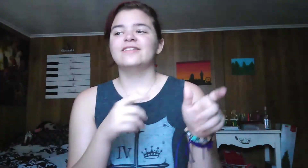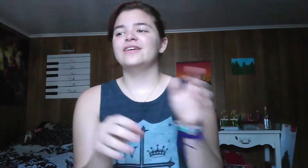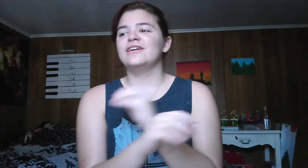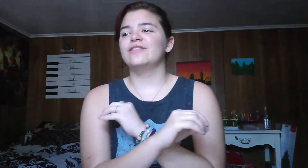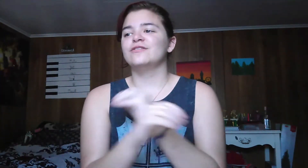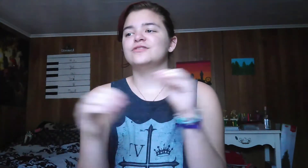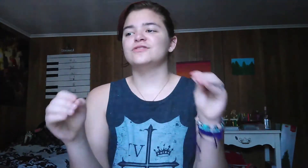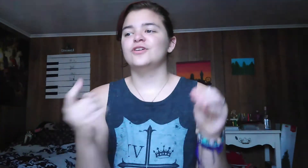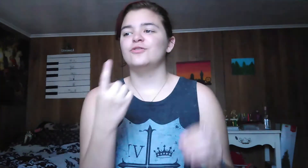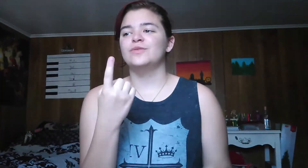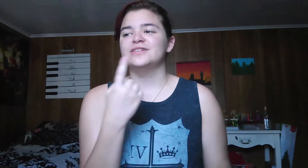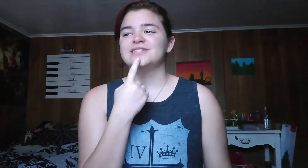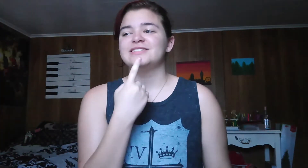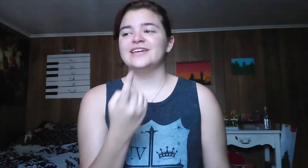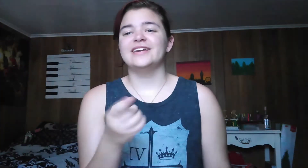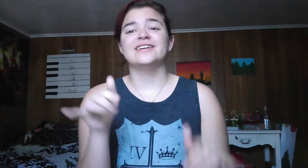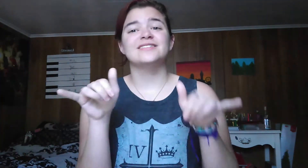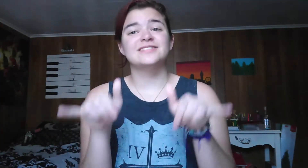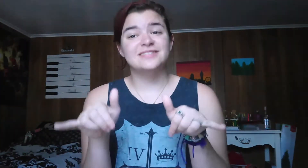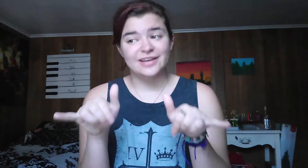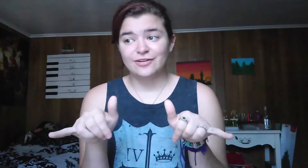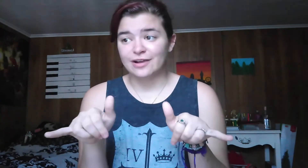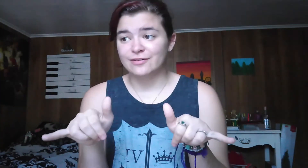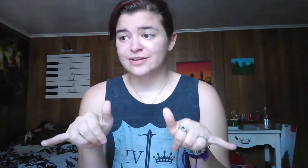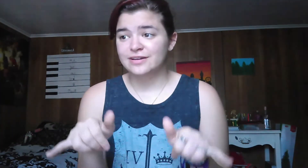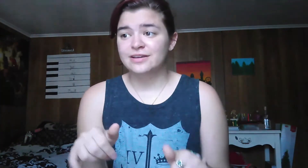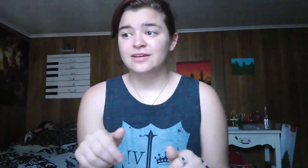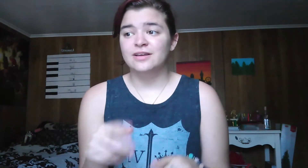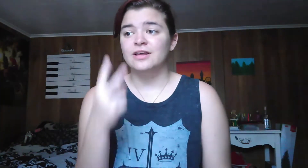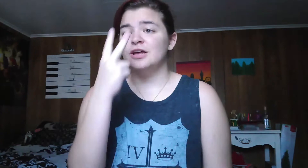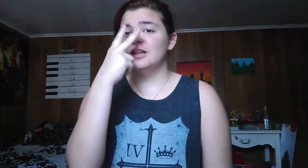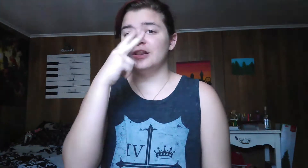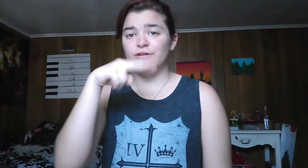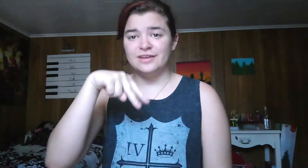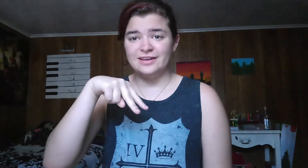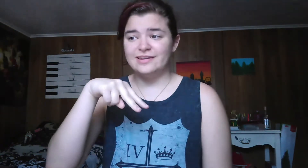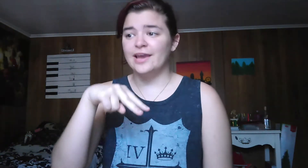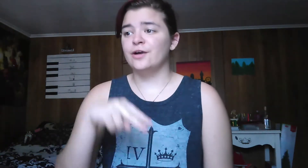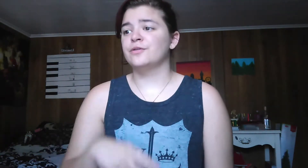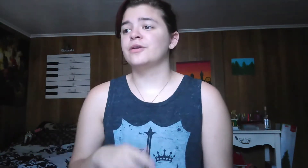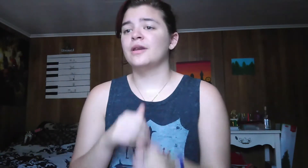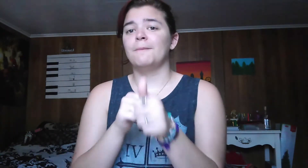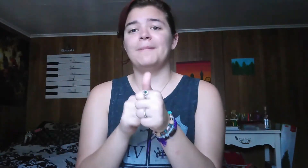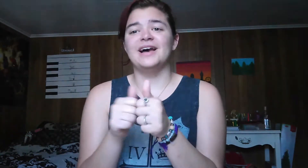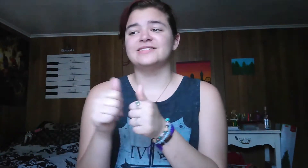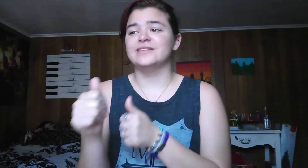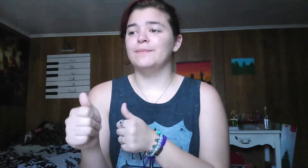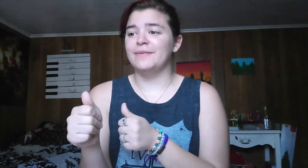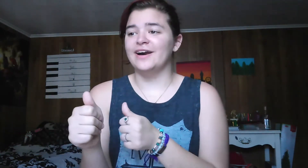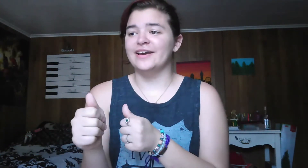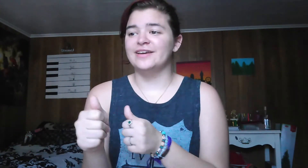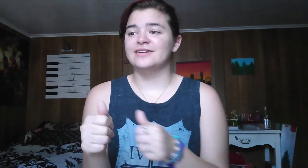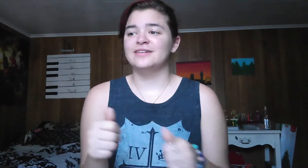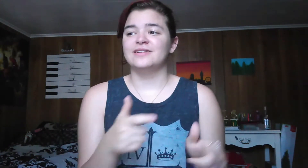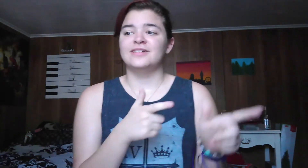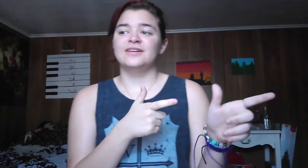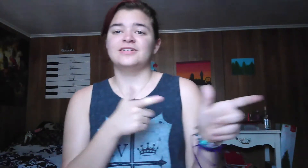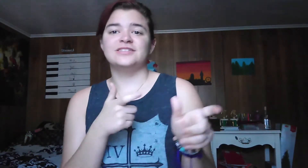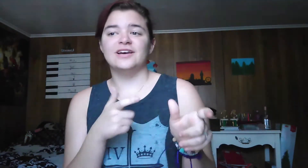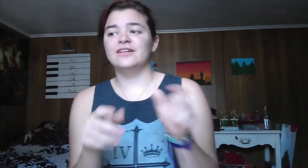Suddenly there's no one saying stay grounded. Looking down, passing them by.